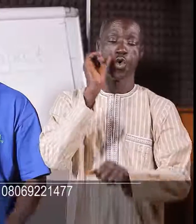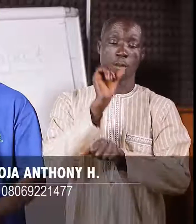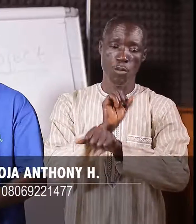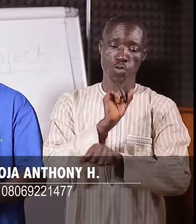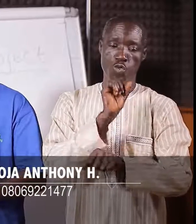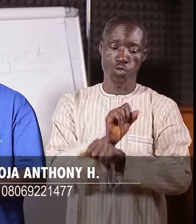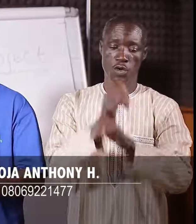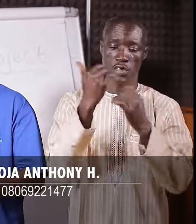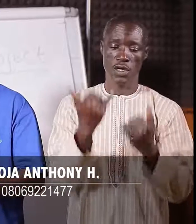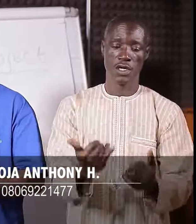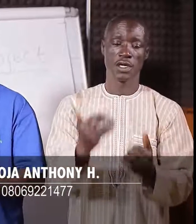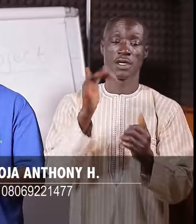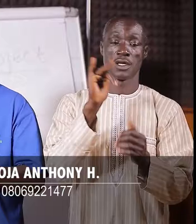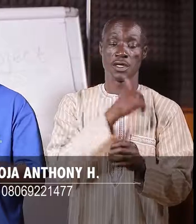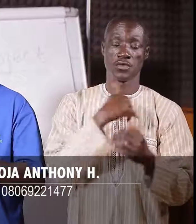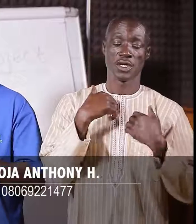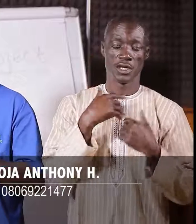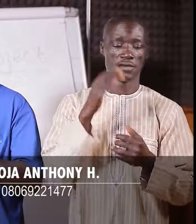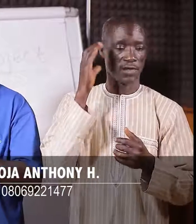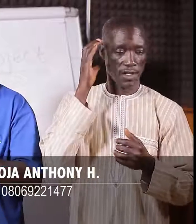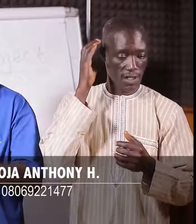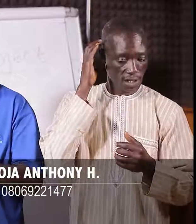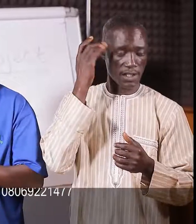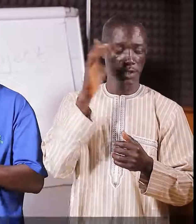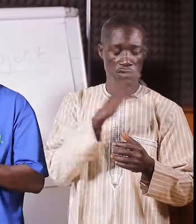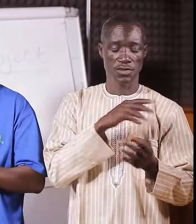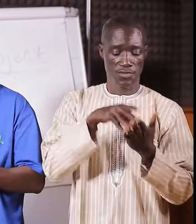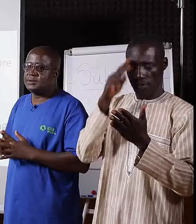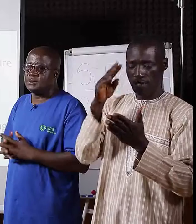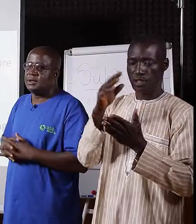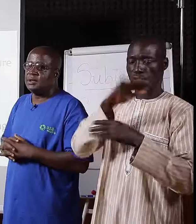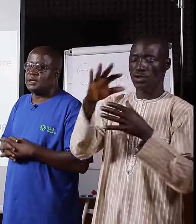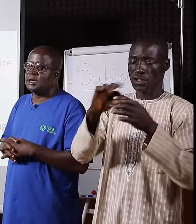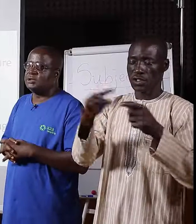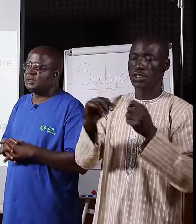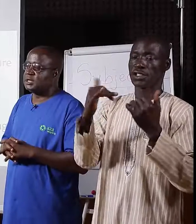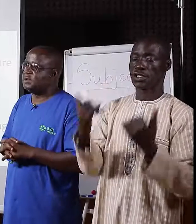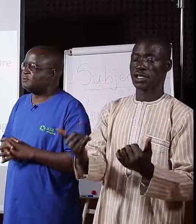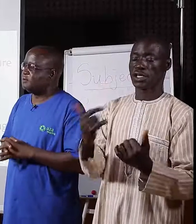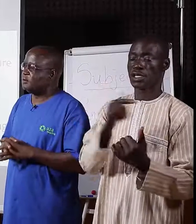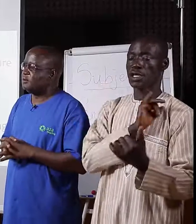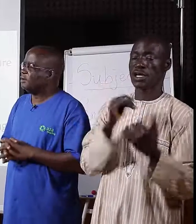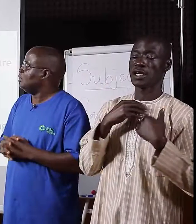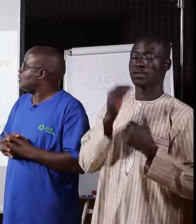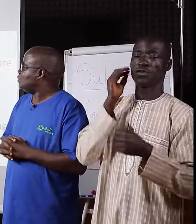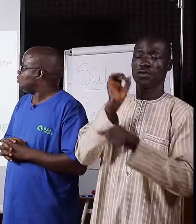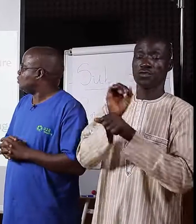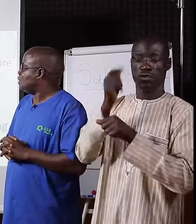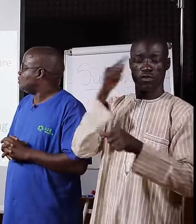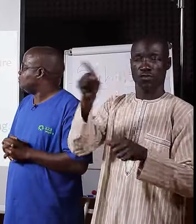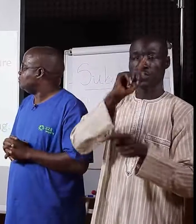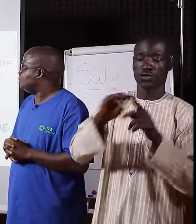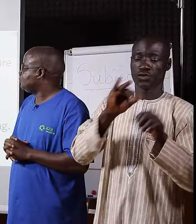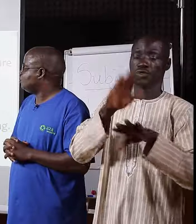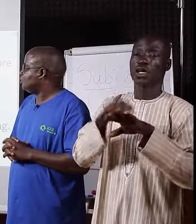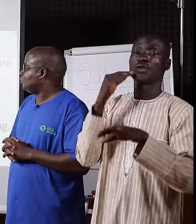Now that we've had the lesson, we've seen all that it entails, here are some assignments for you to do at